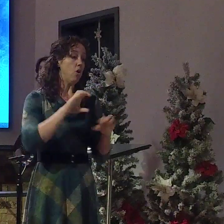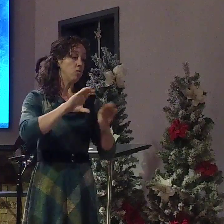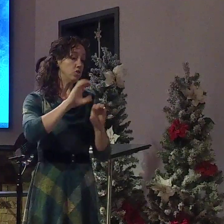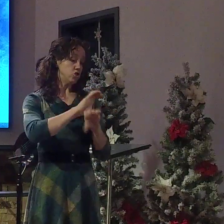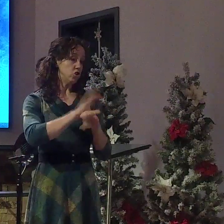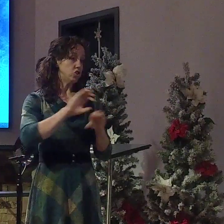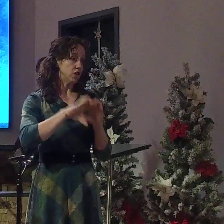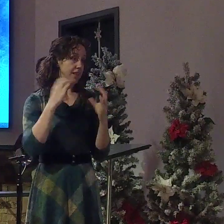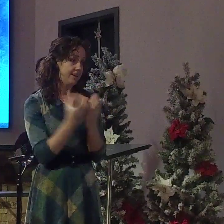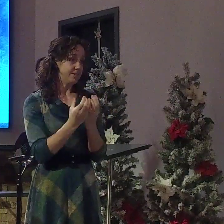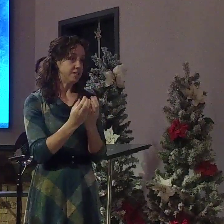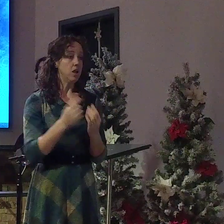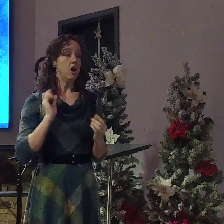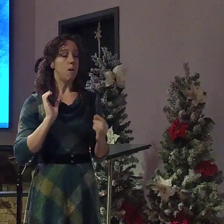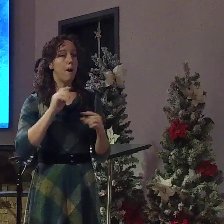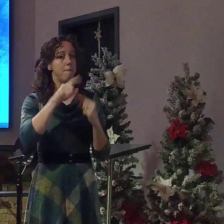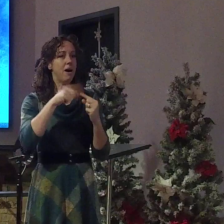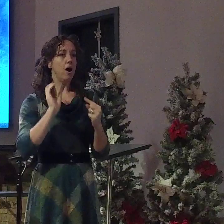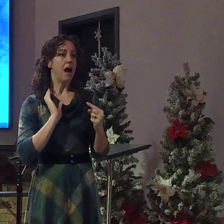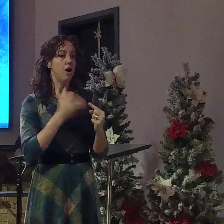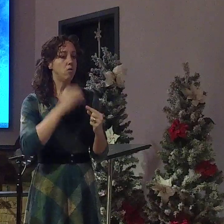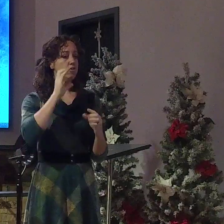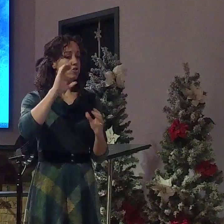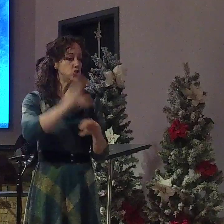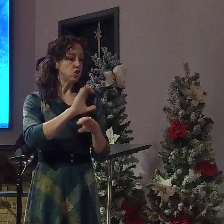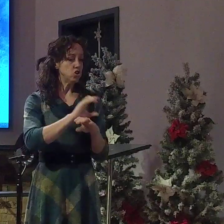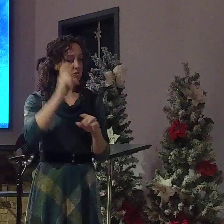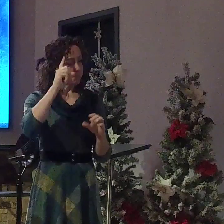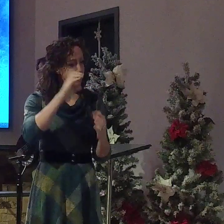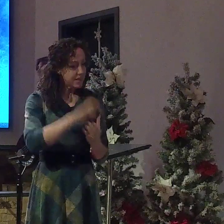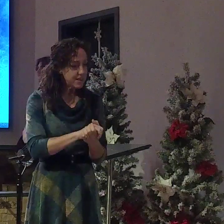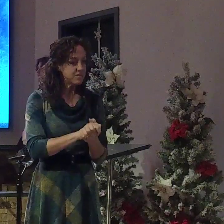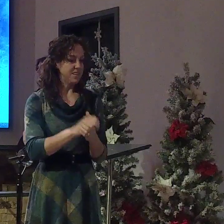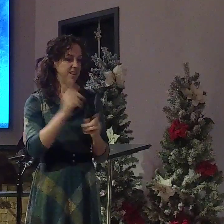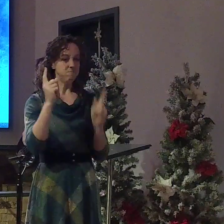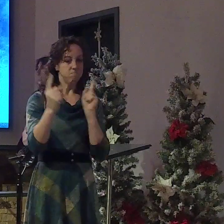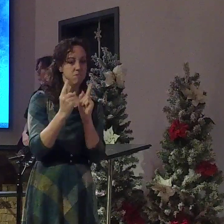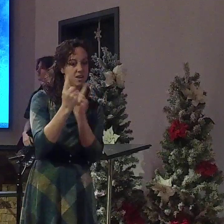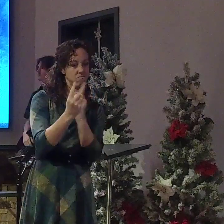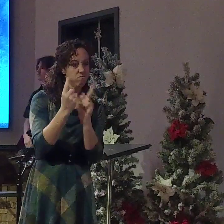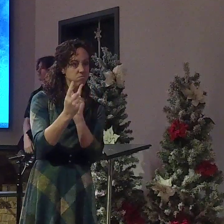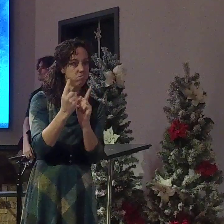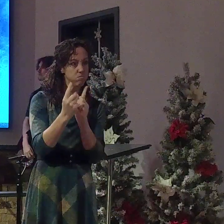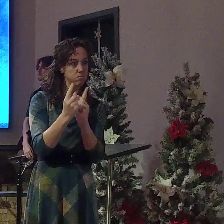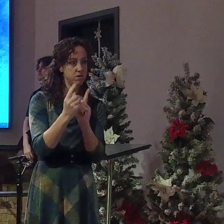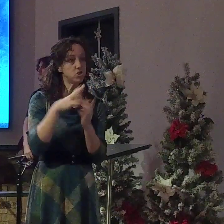Come on out, three service times. We'd love to see you all here. We also, if you all remember,